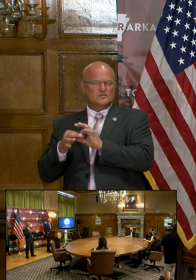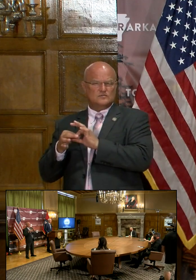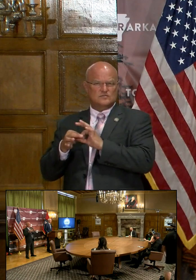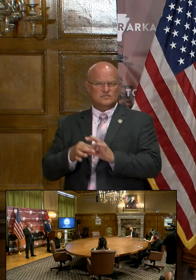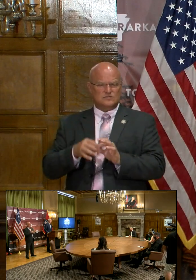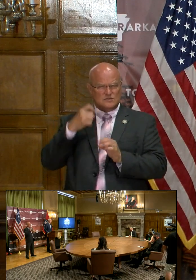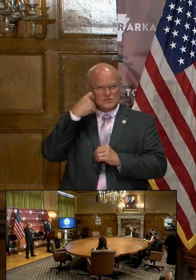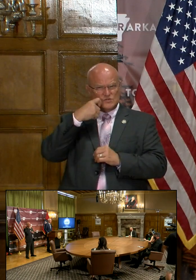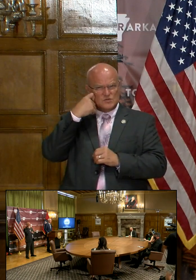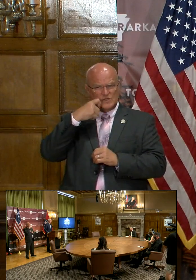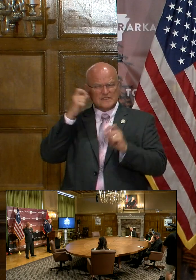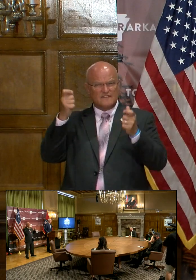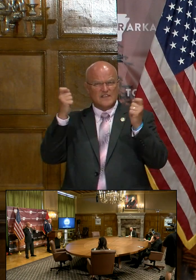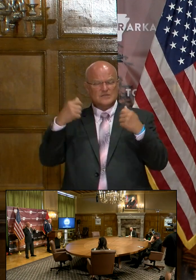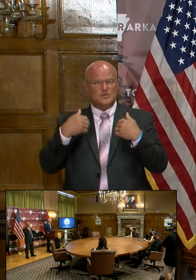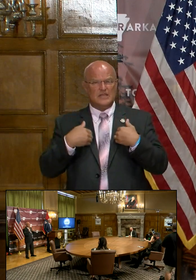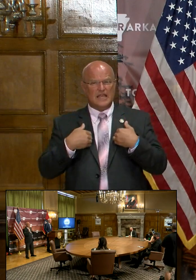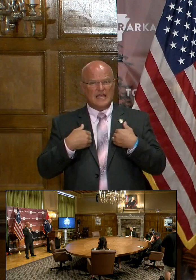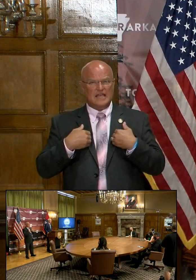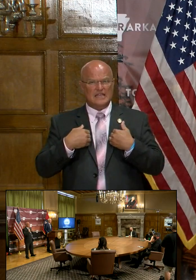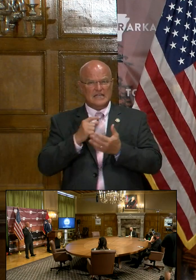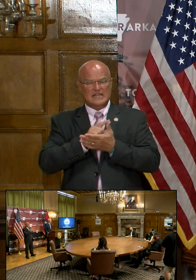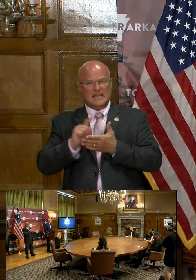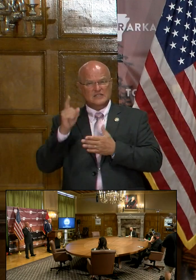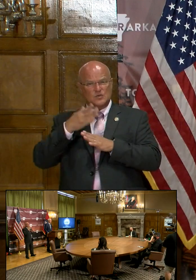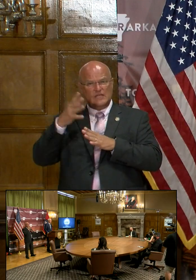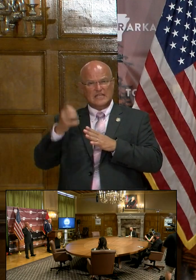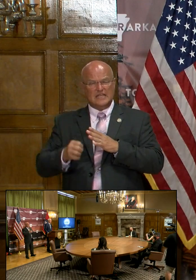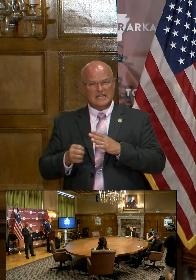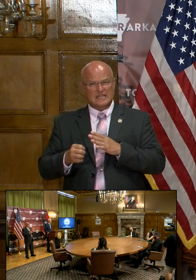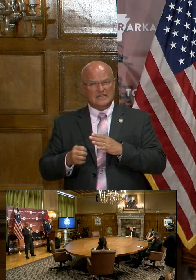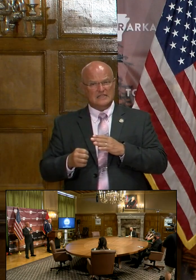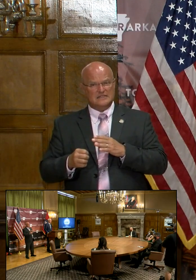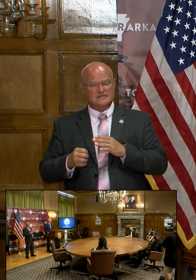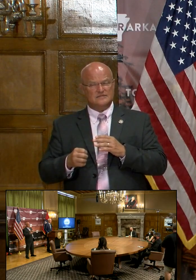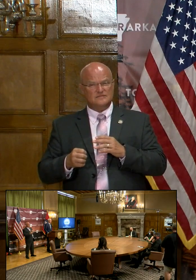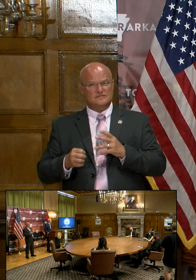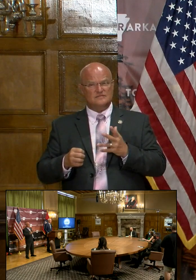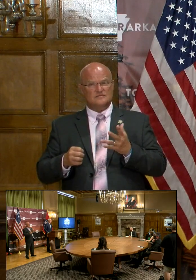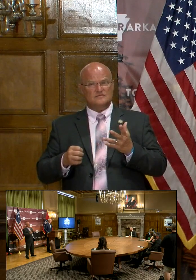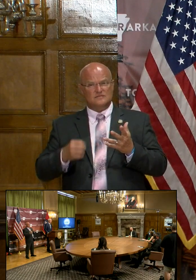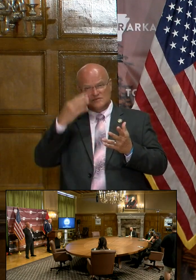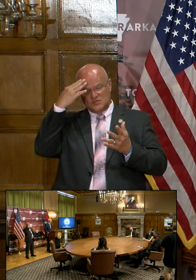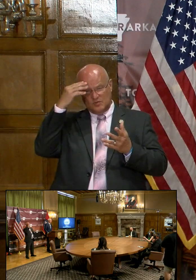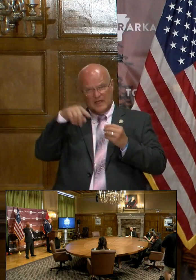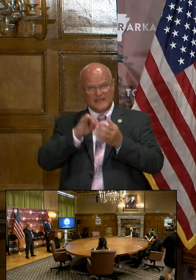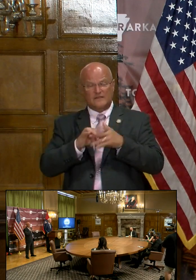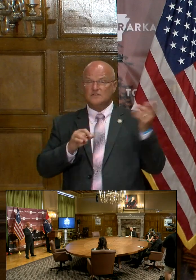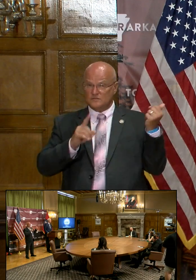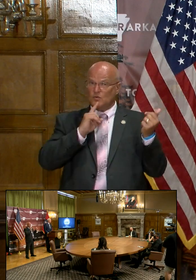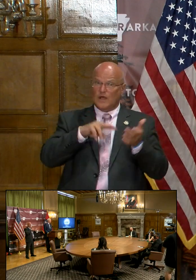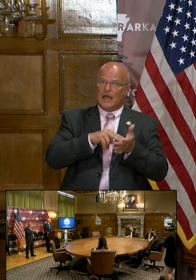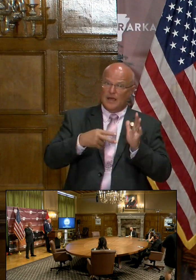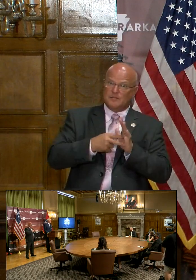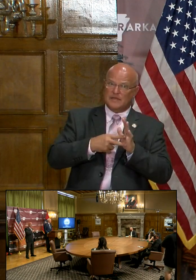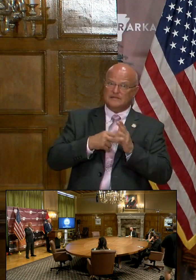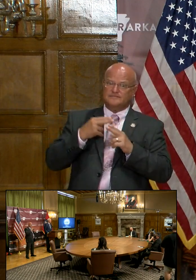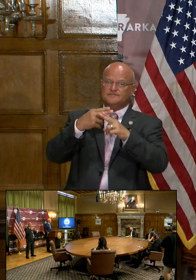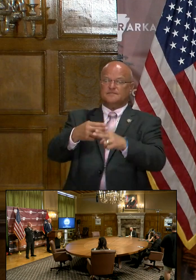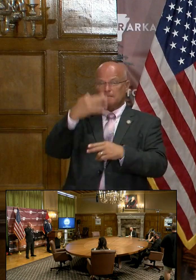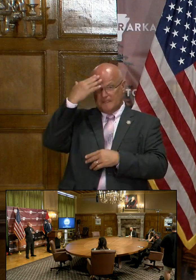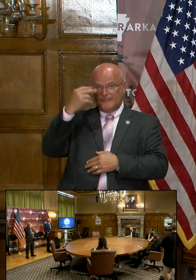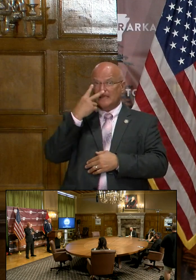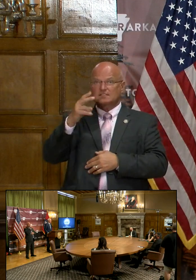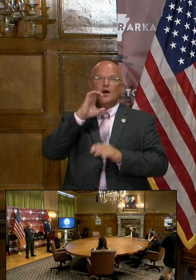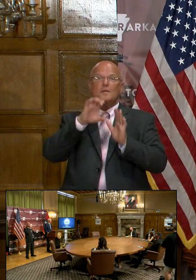the recent music festival that we had last weekend? Do we know numbers for that for sure? Well, I mean, that's what I was referencing